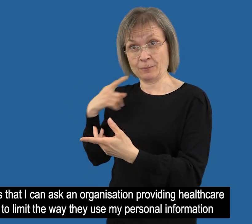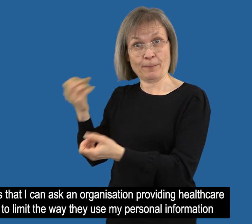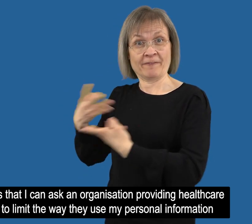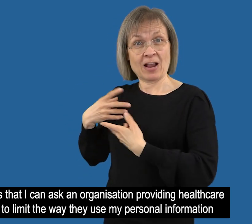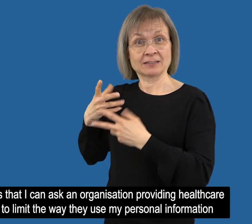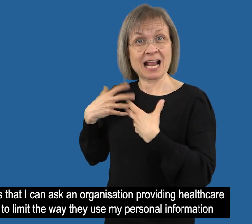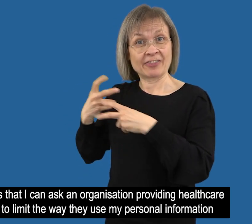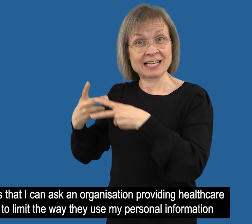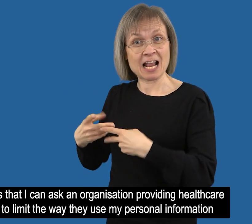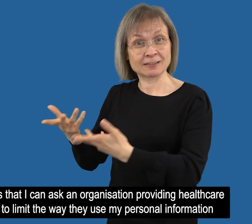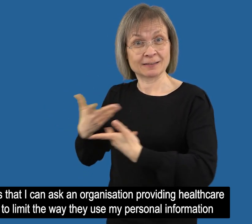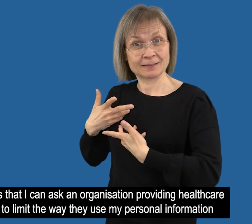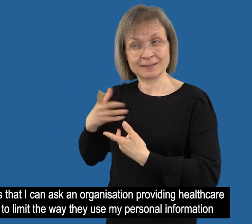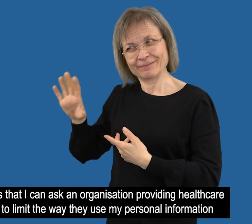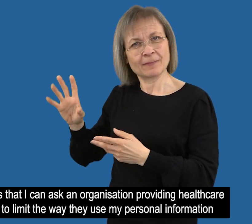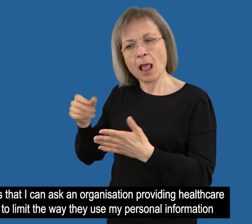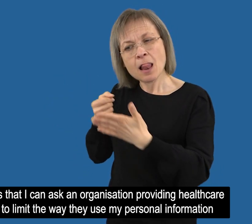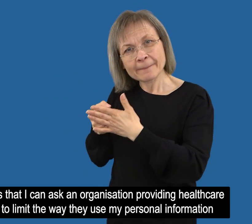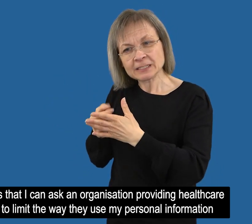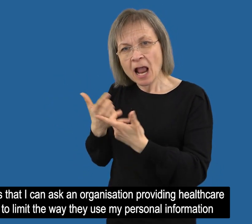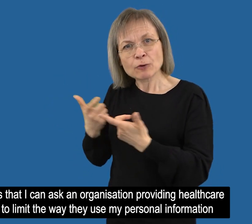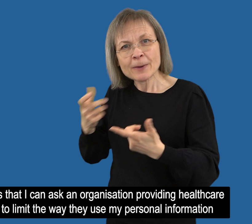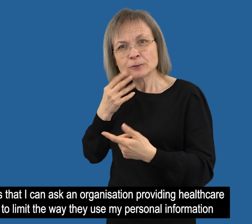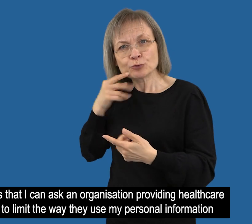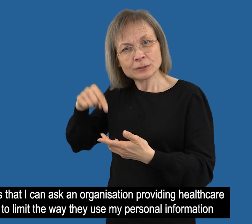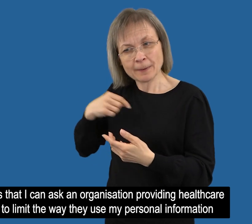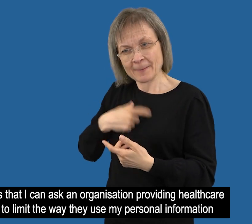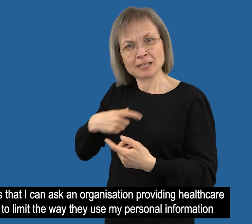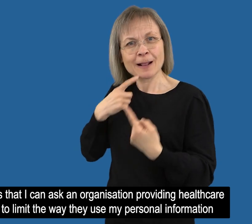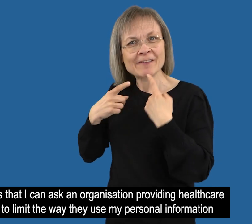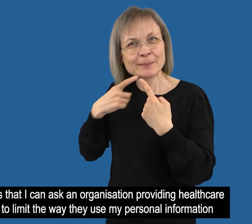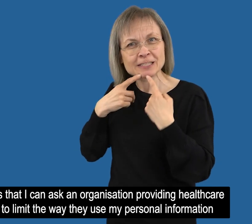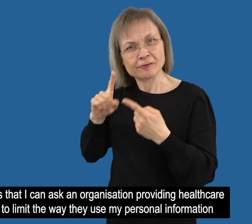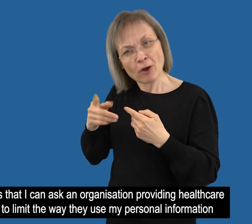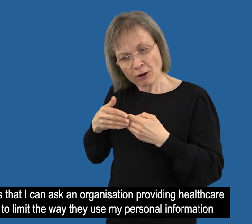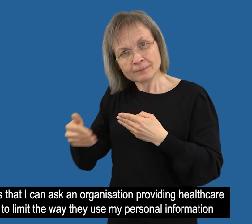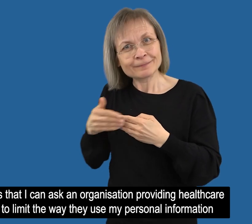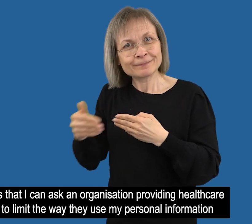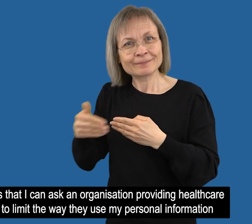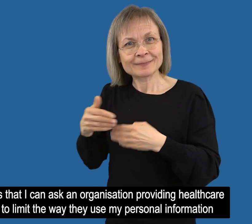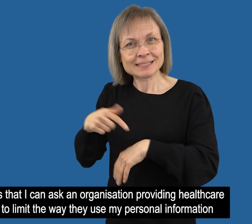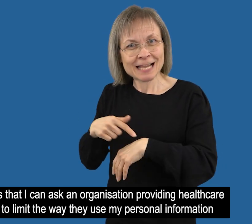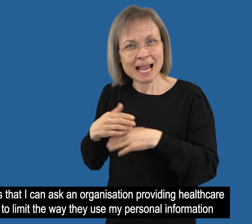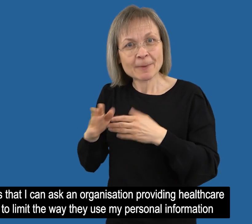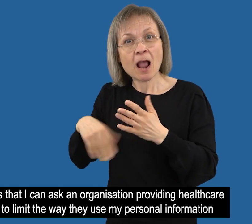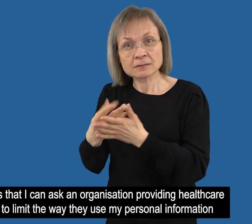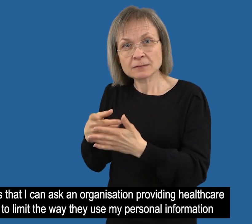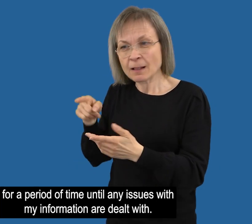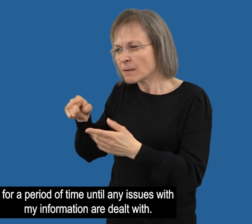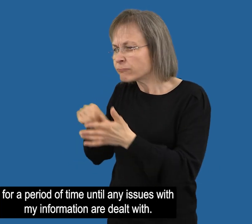This means that I can ask an organisation providing healthcare services to limit the way they use my personal information for a period of